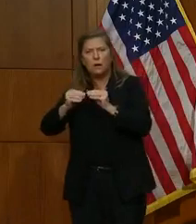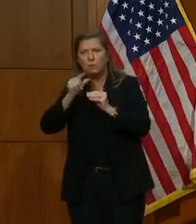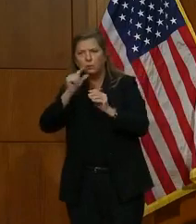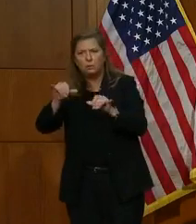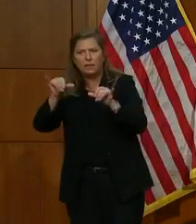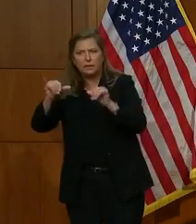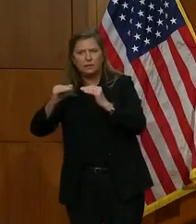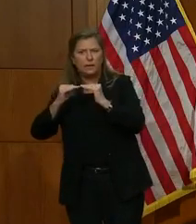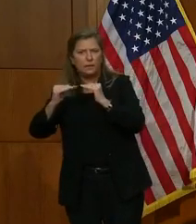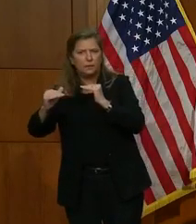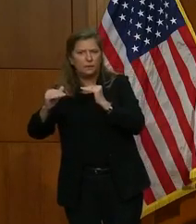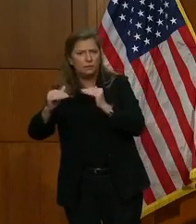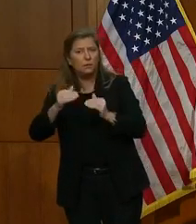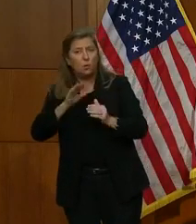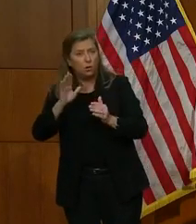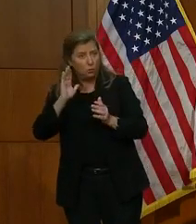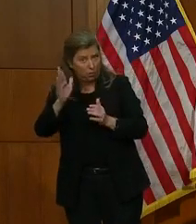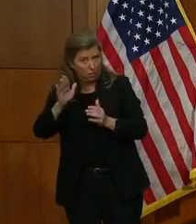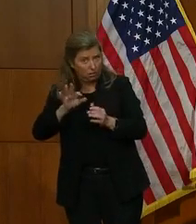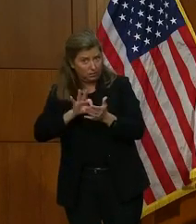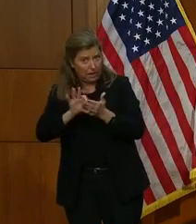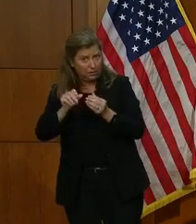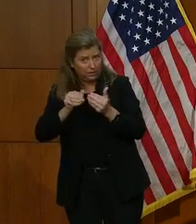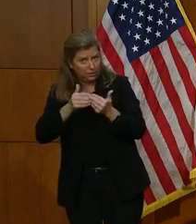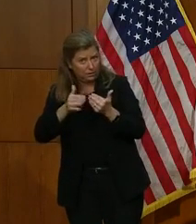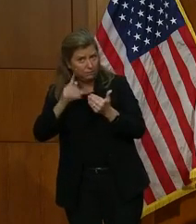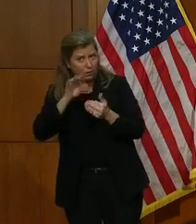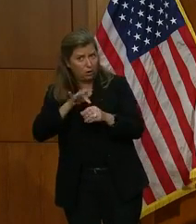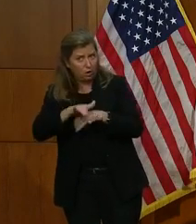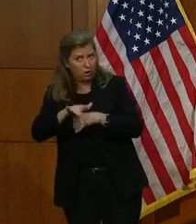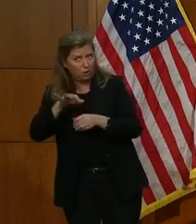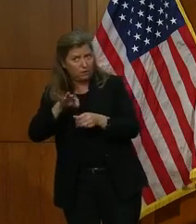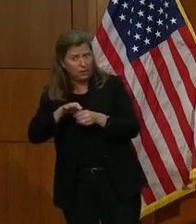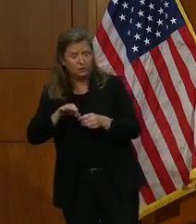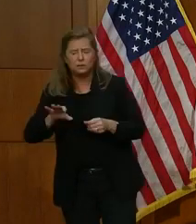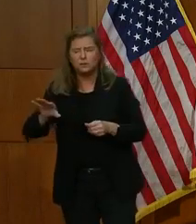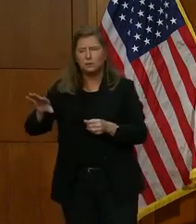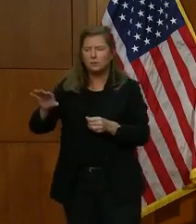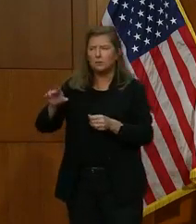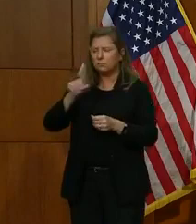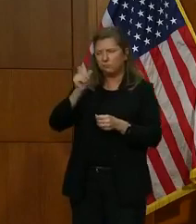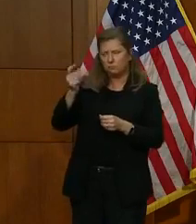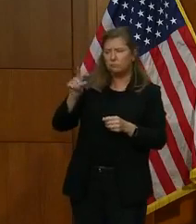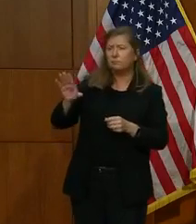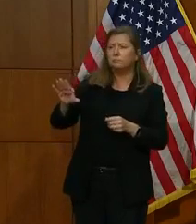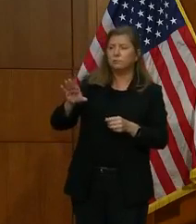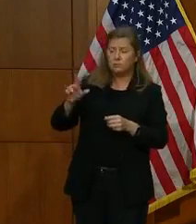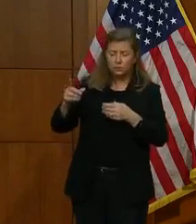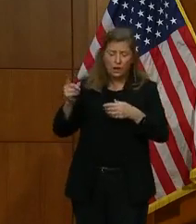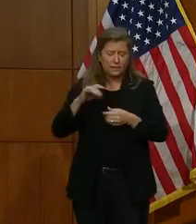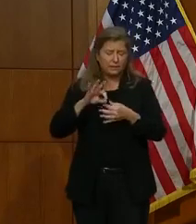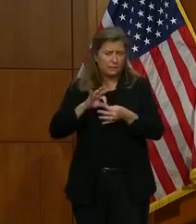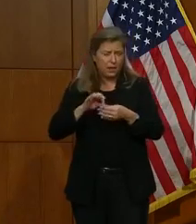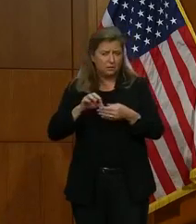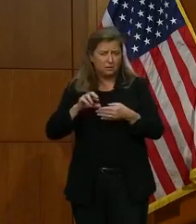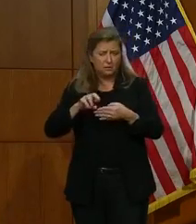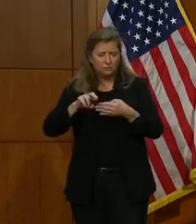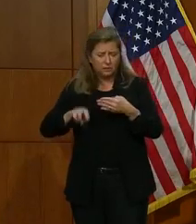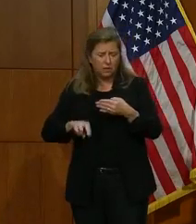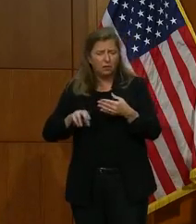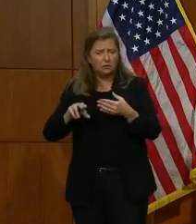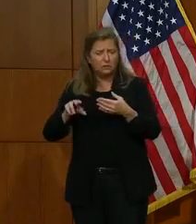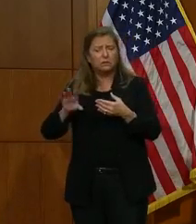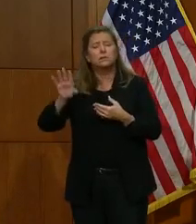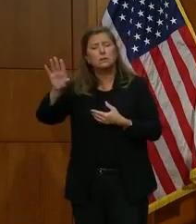as counting continues for those early ballots? So the question was about results reporting, and I just want to